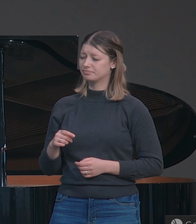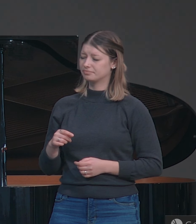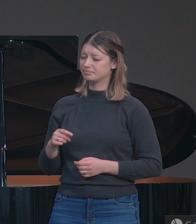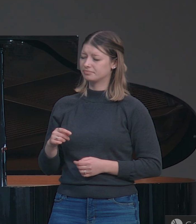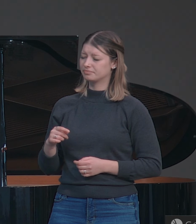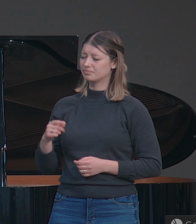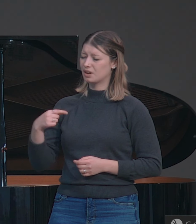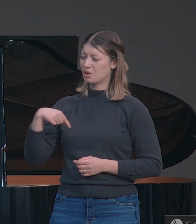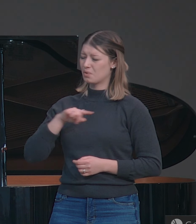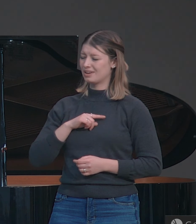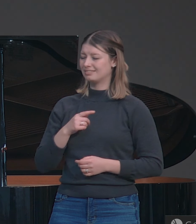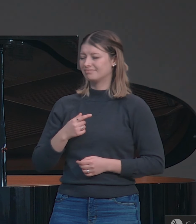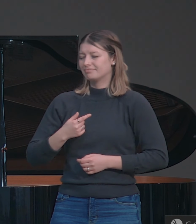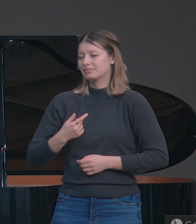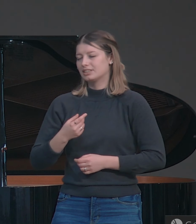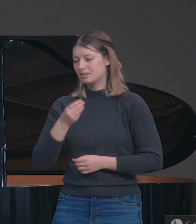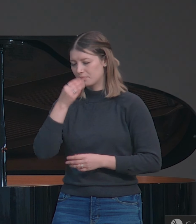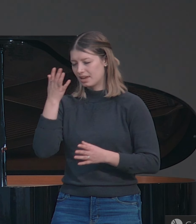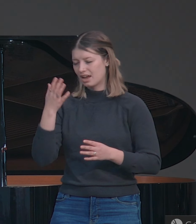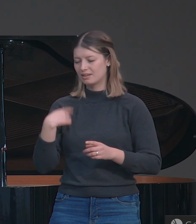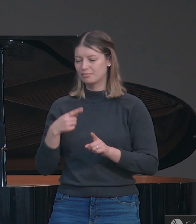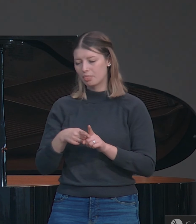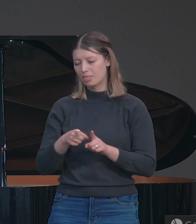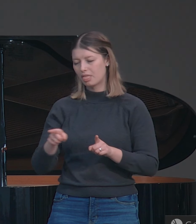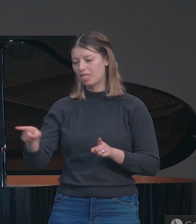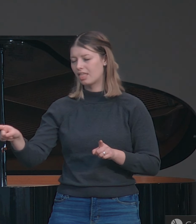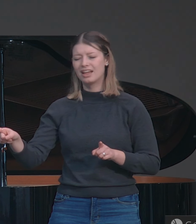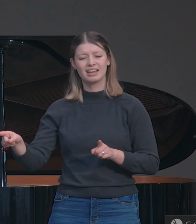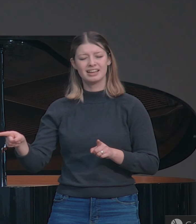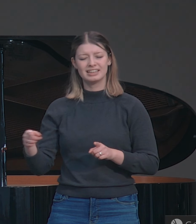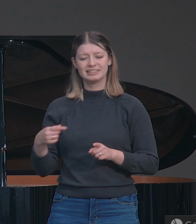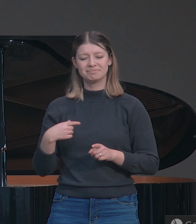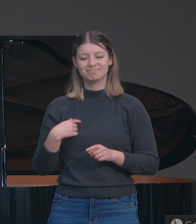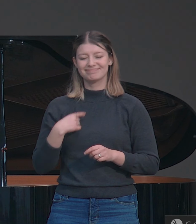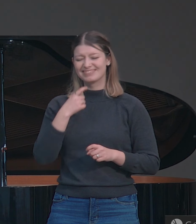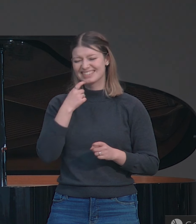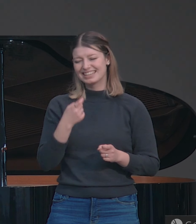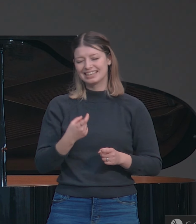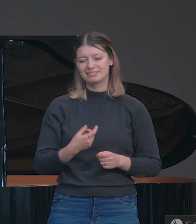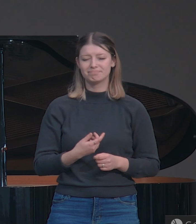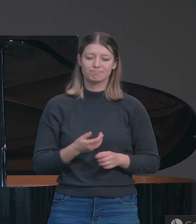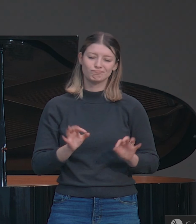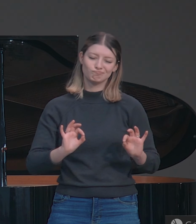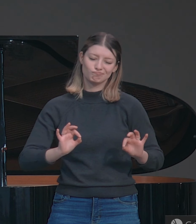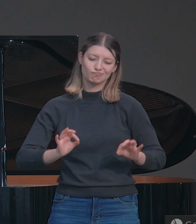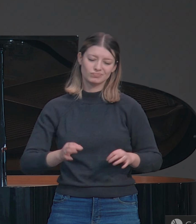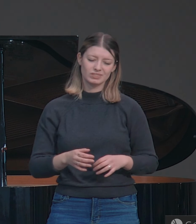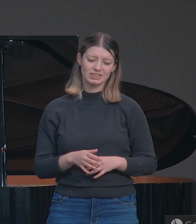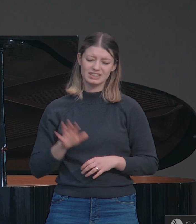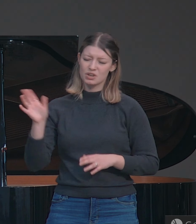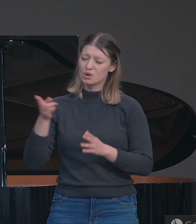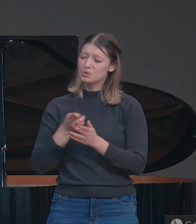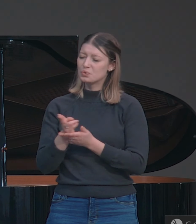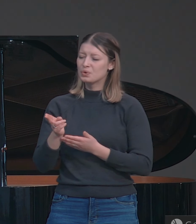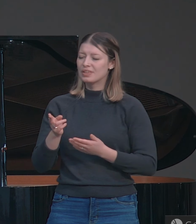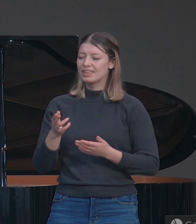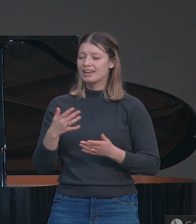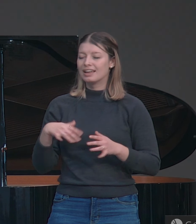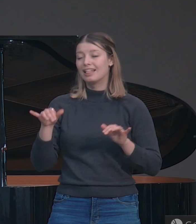to your work and to the seriousness of sin and to the simple teaching of Scripture,